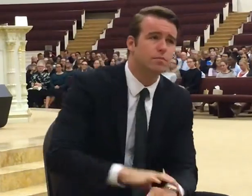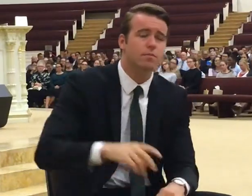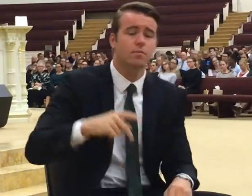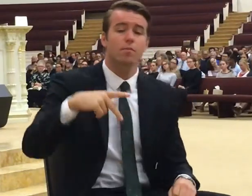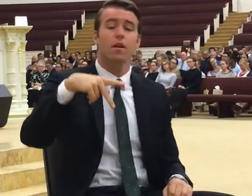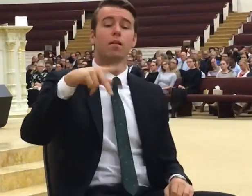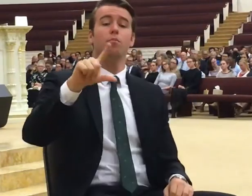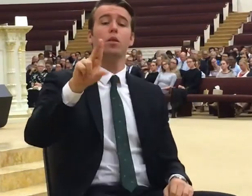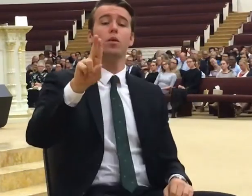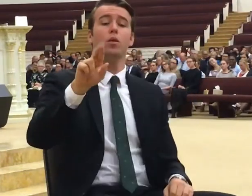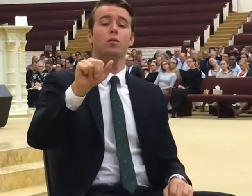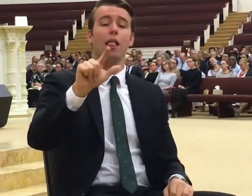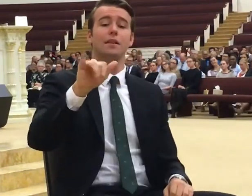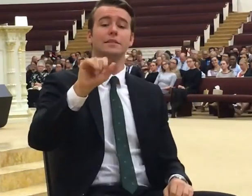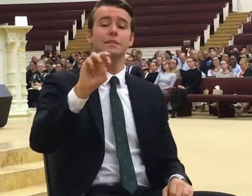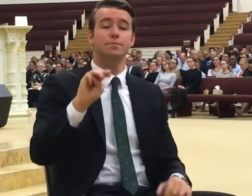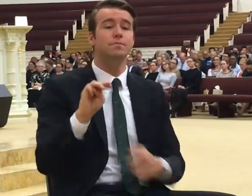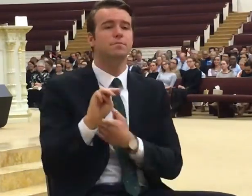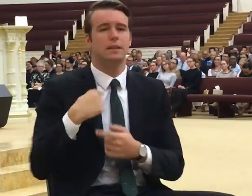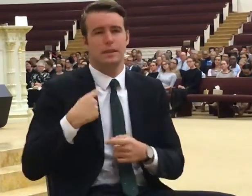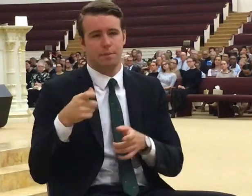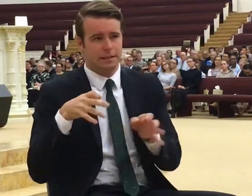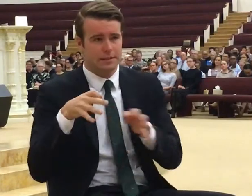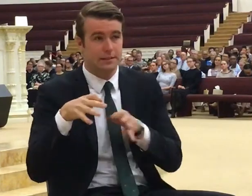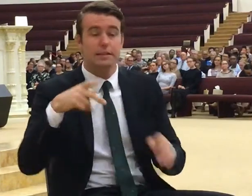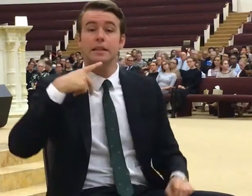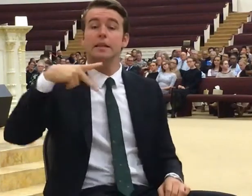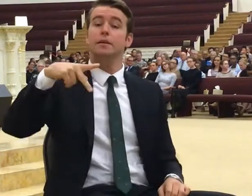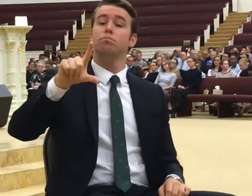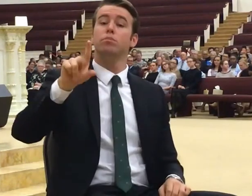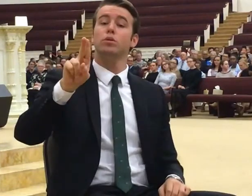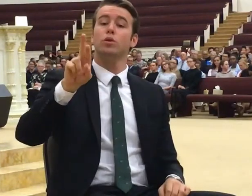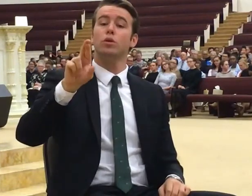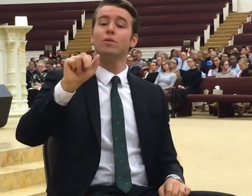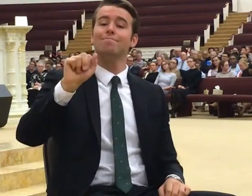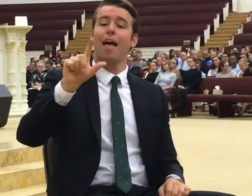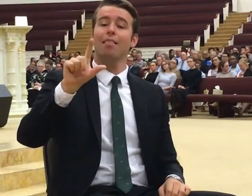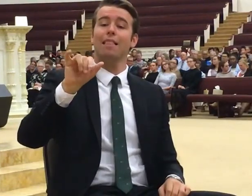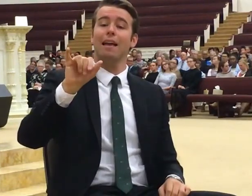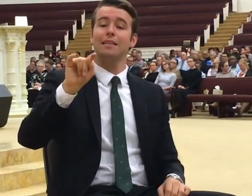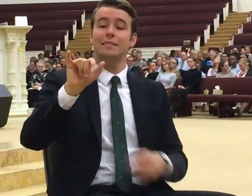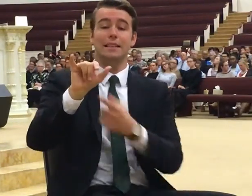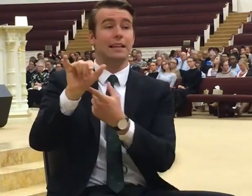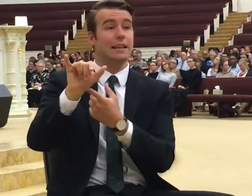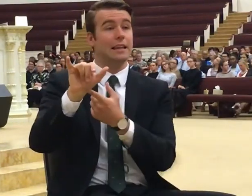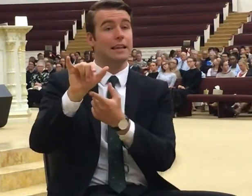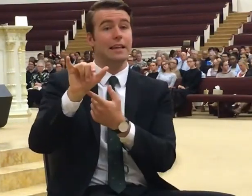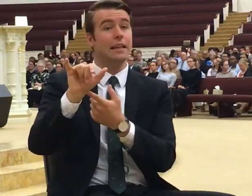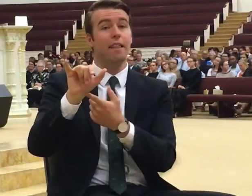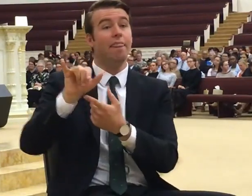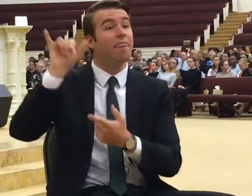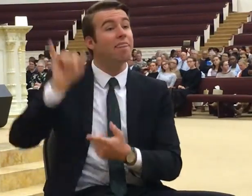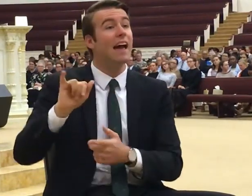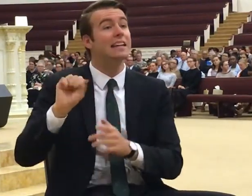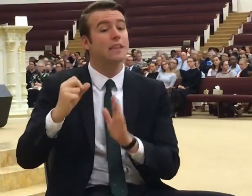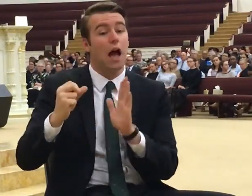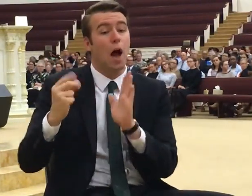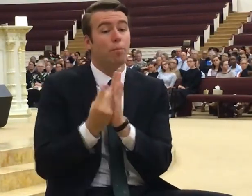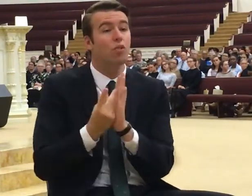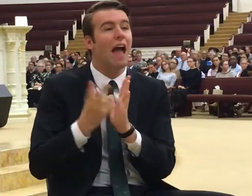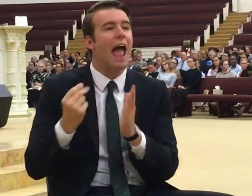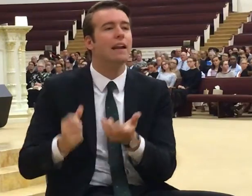Pluralism in the sense that plurality is approved and